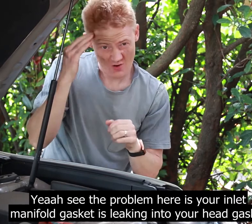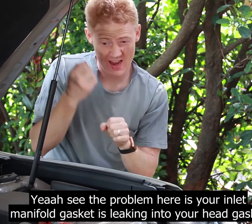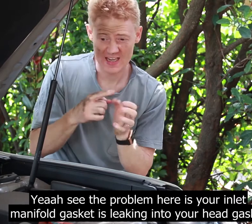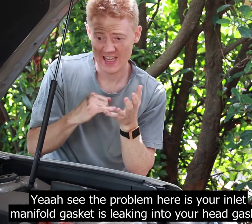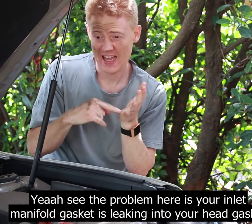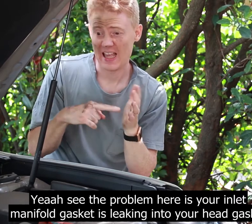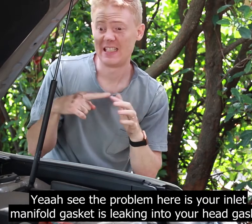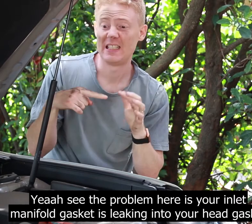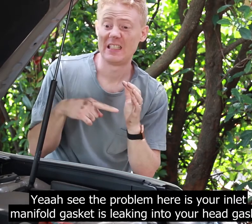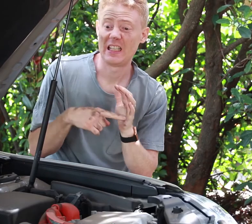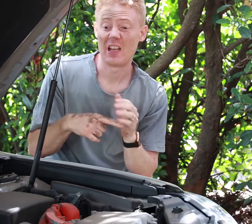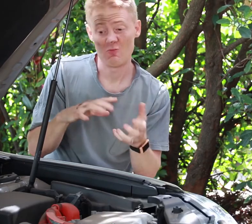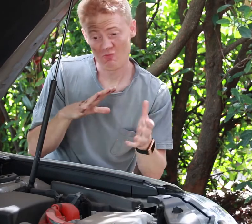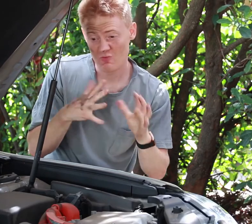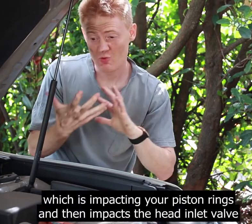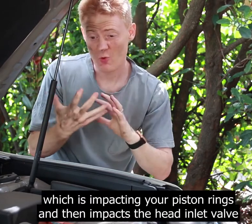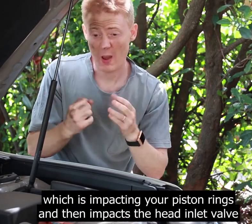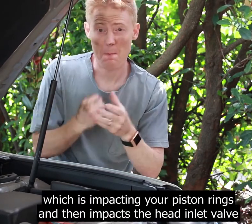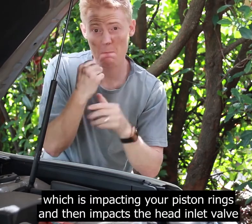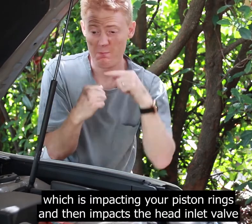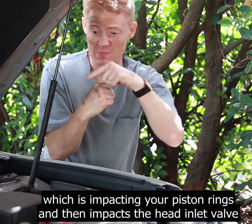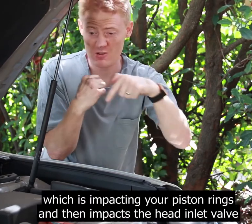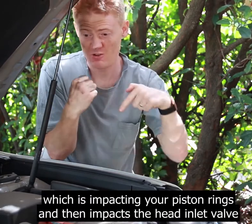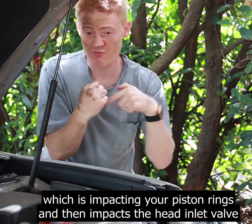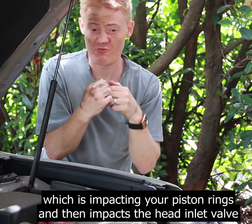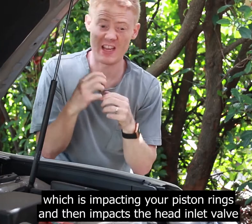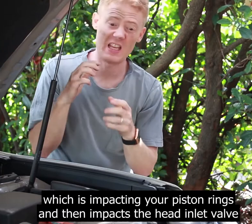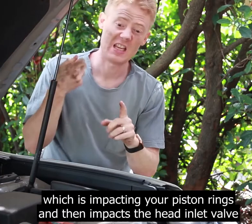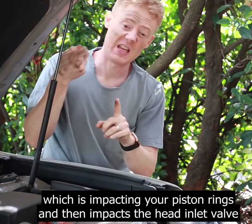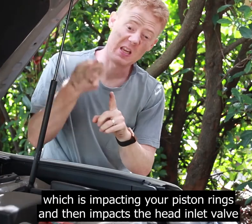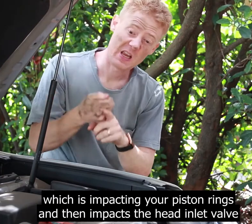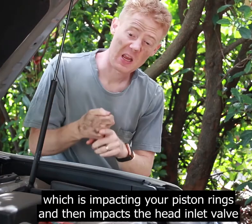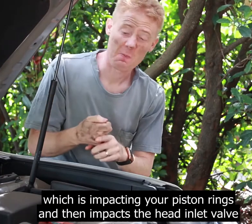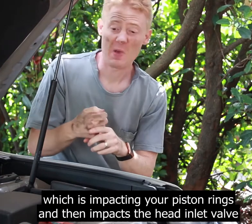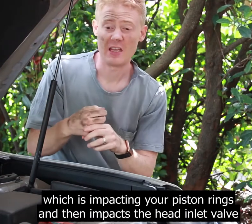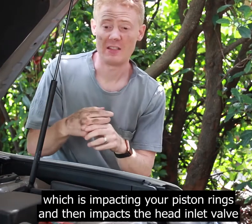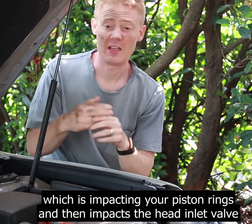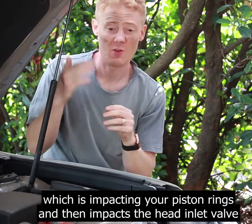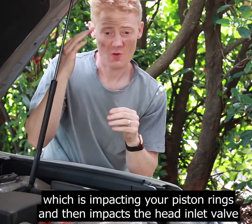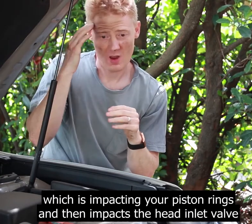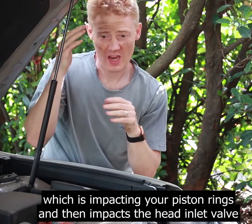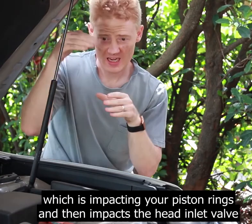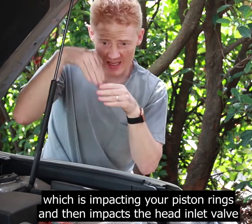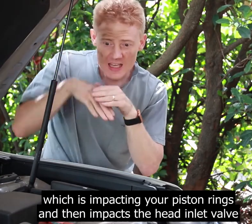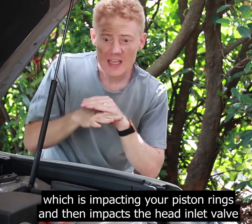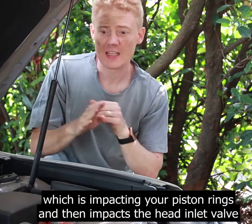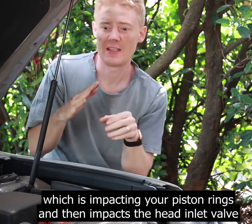head gasket, which is impacting your piston rings and then impacts the head inlet